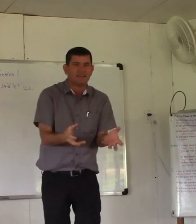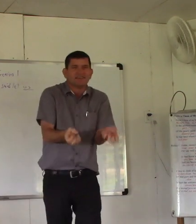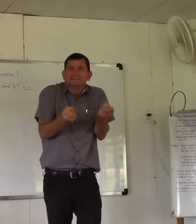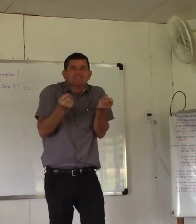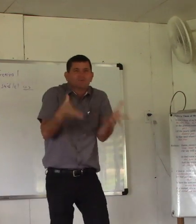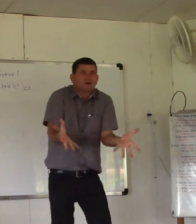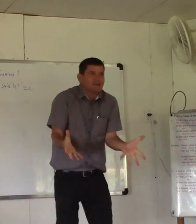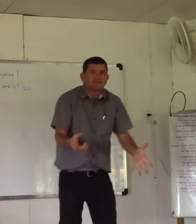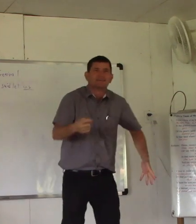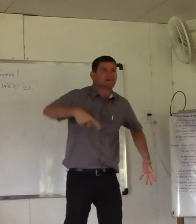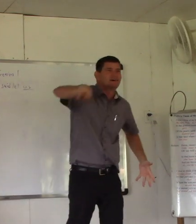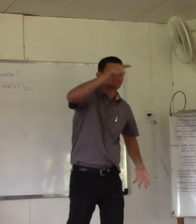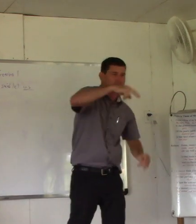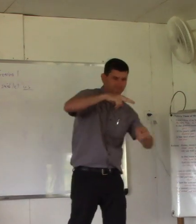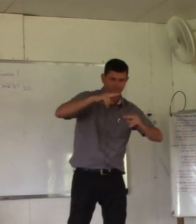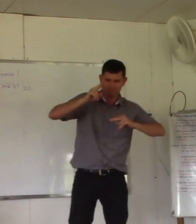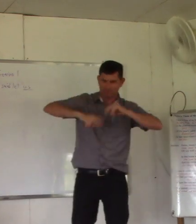he doesn't want us to build